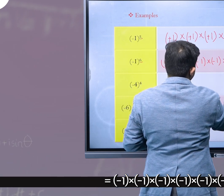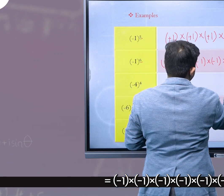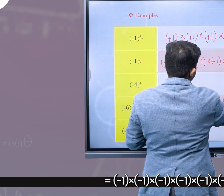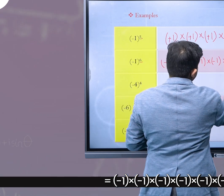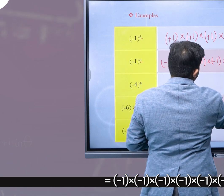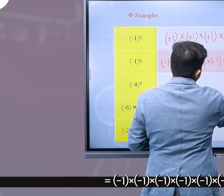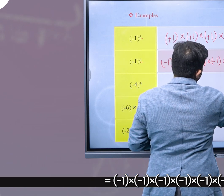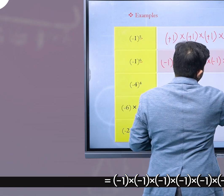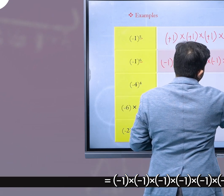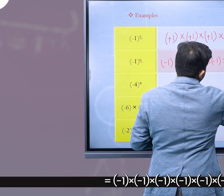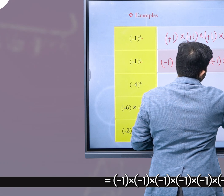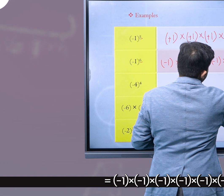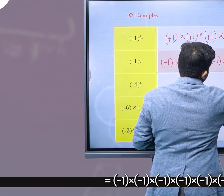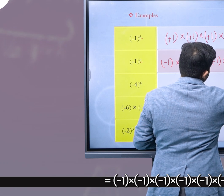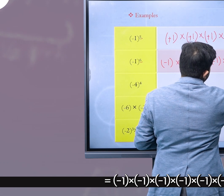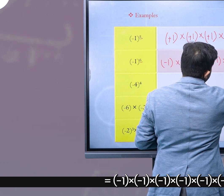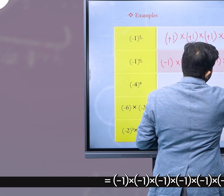into minus 1 into minus 1.